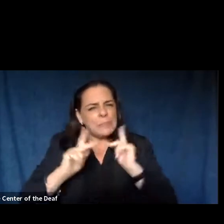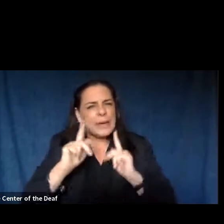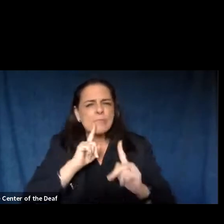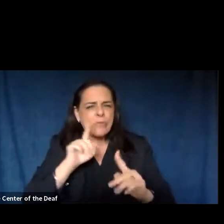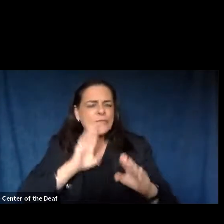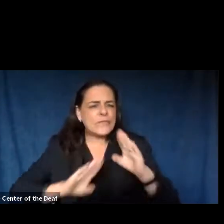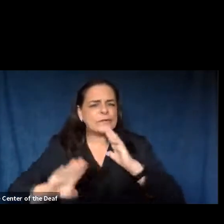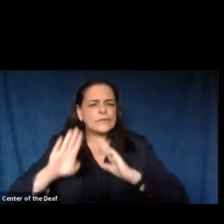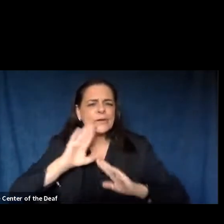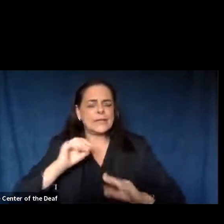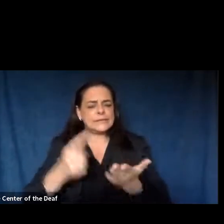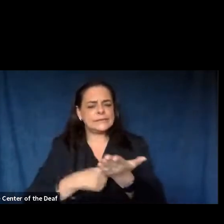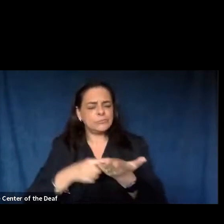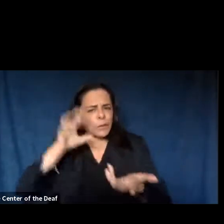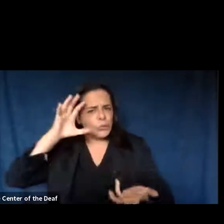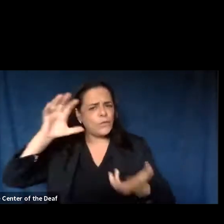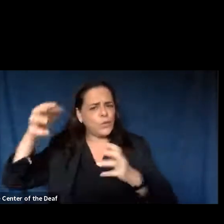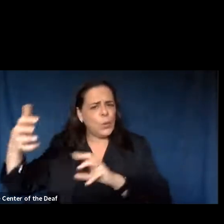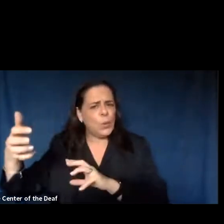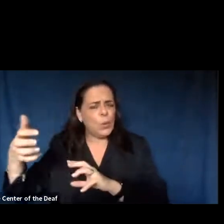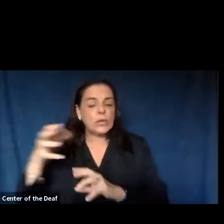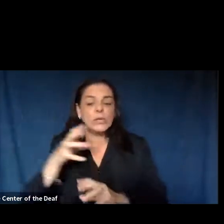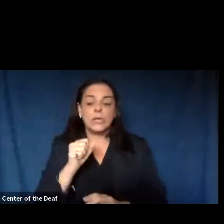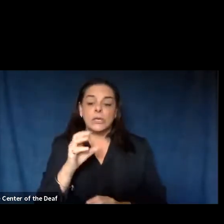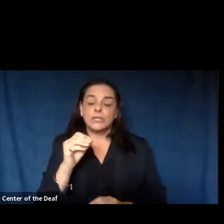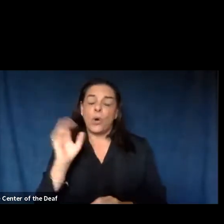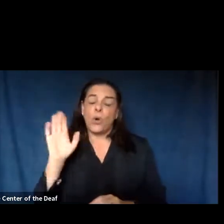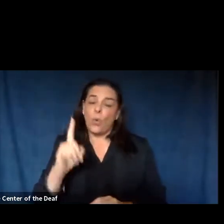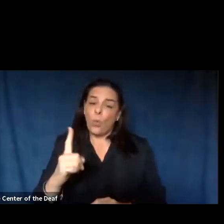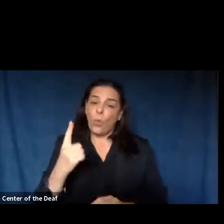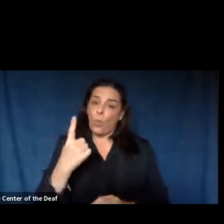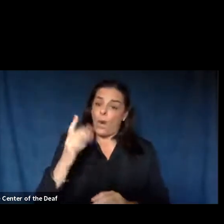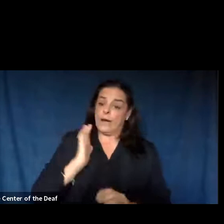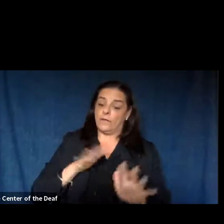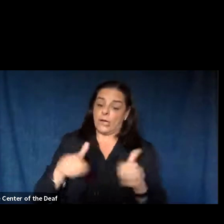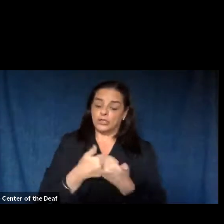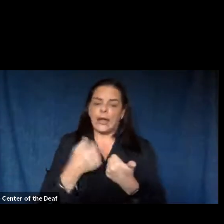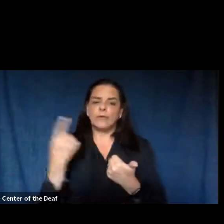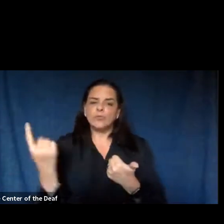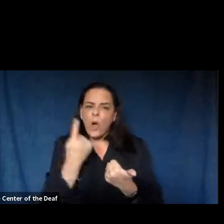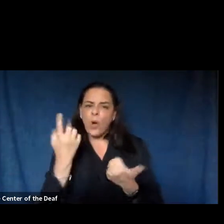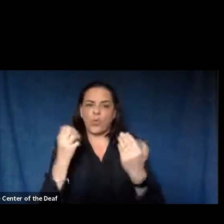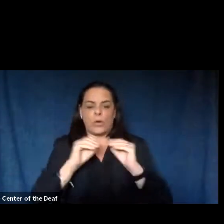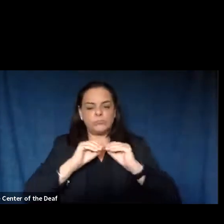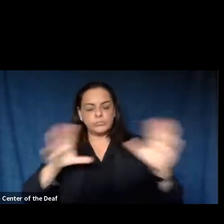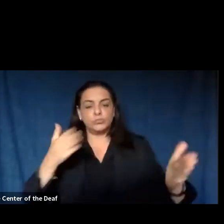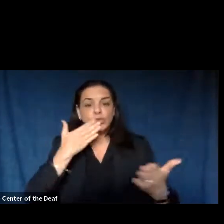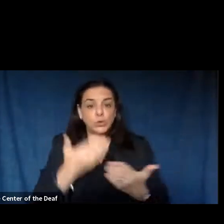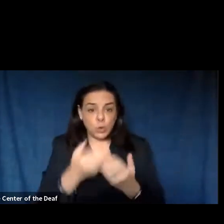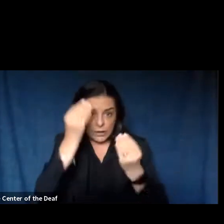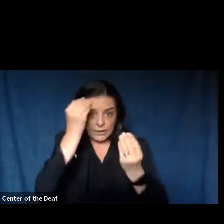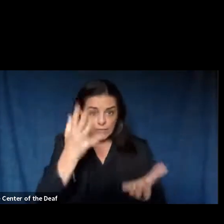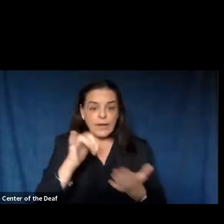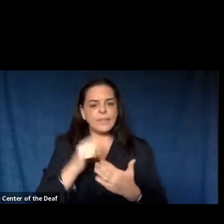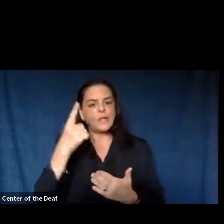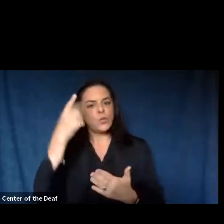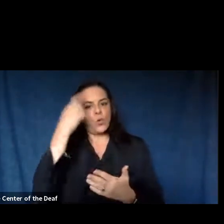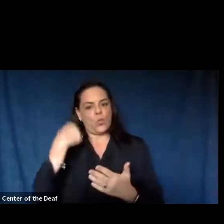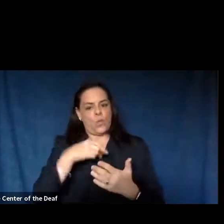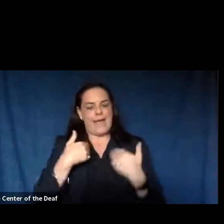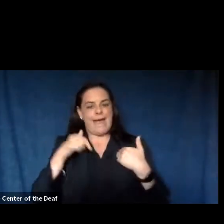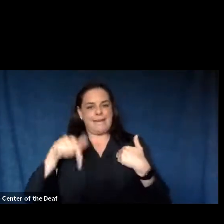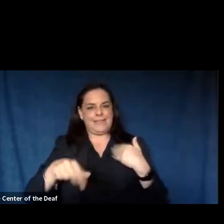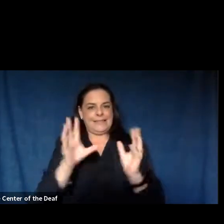confused. And so one of our challenges always is to get good information out there and one of the reasons we have these press briefings is to try to answer